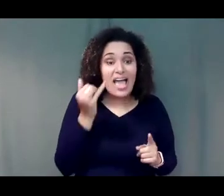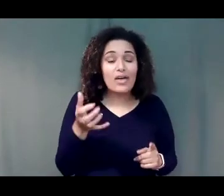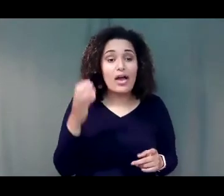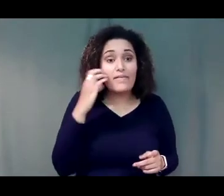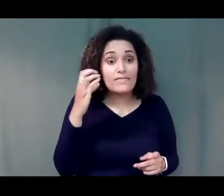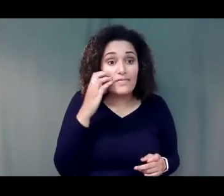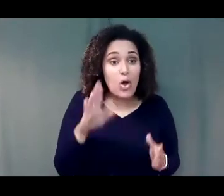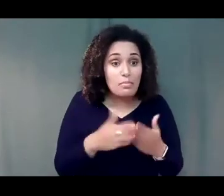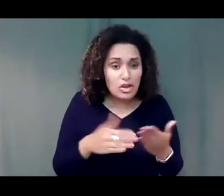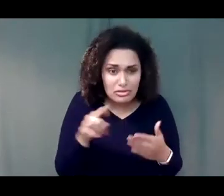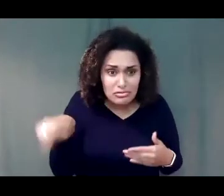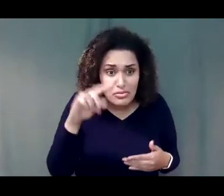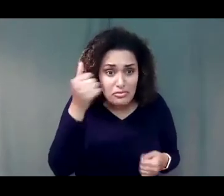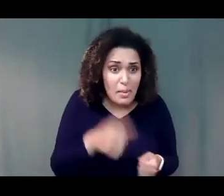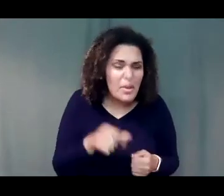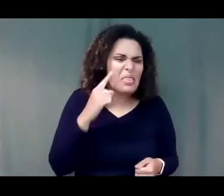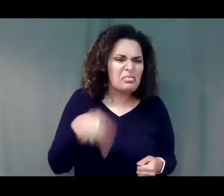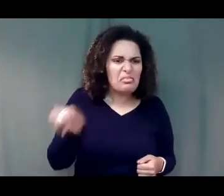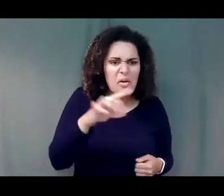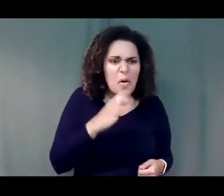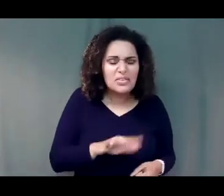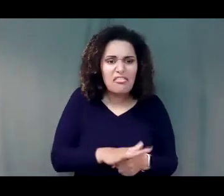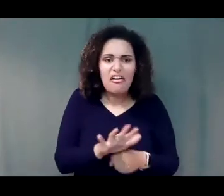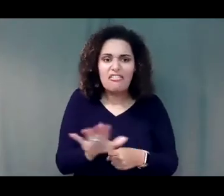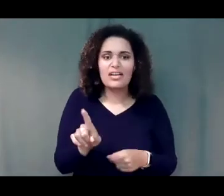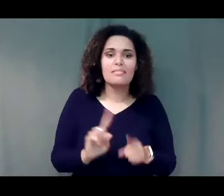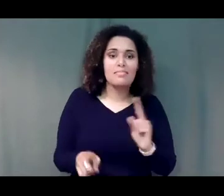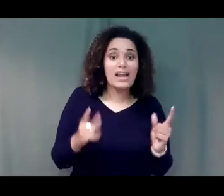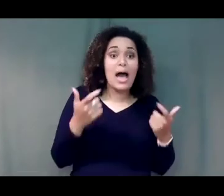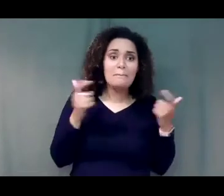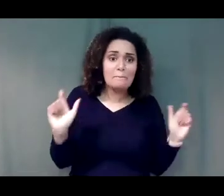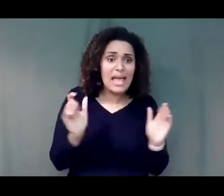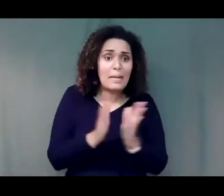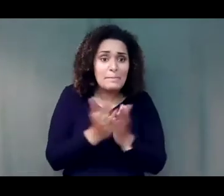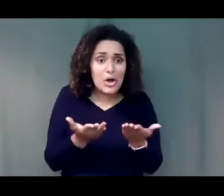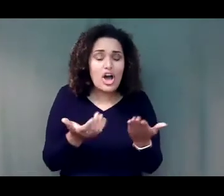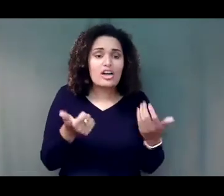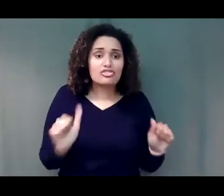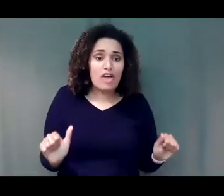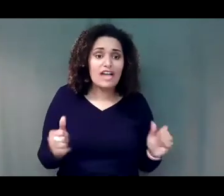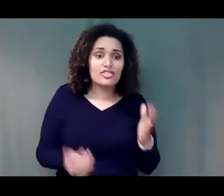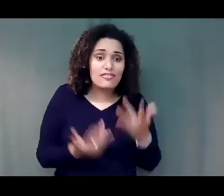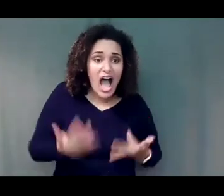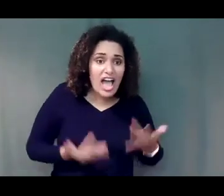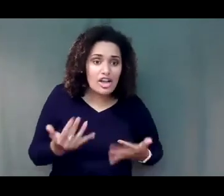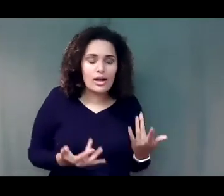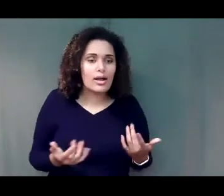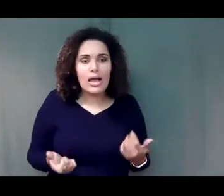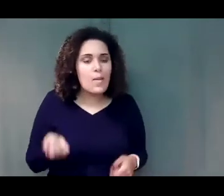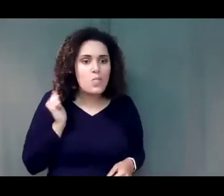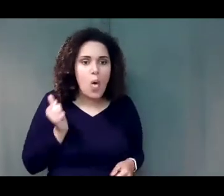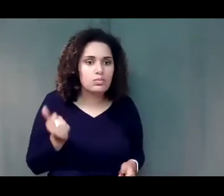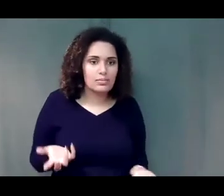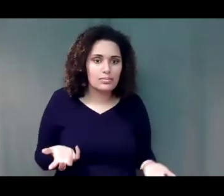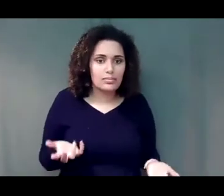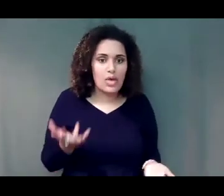books? Remember Guys those? are probably old enough. Yeah. You take a book, a big book, and try to light it on fire, it won't light because